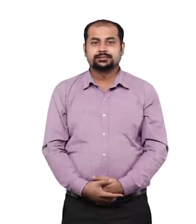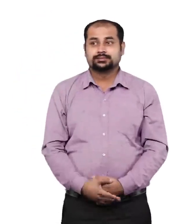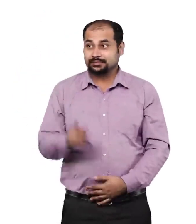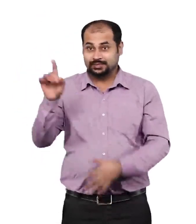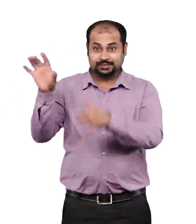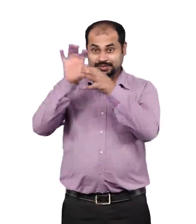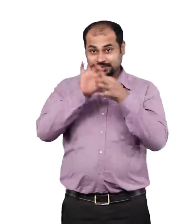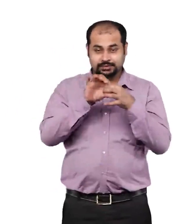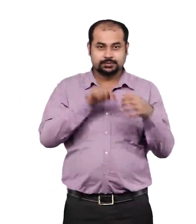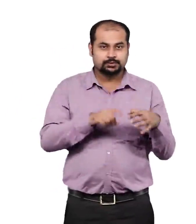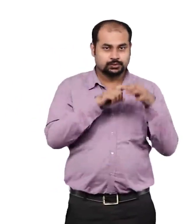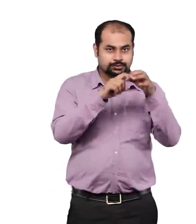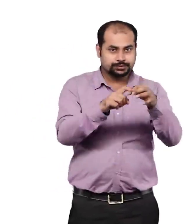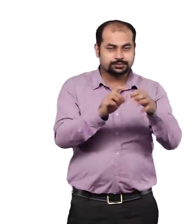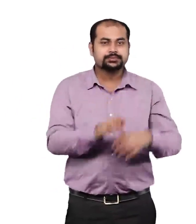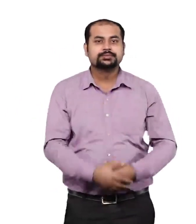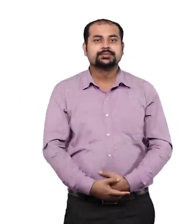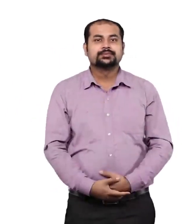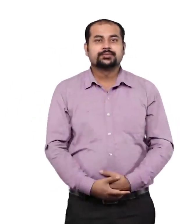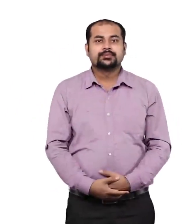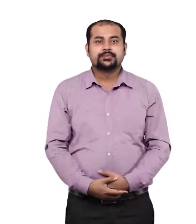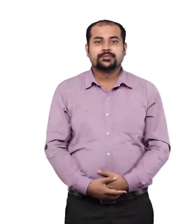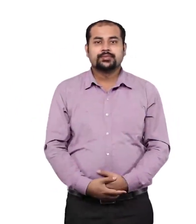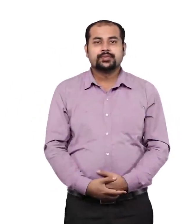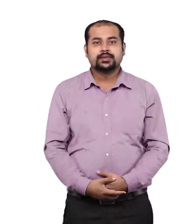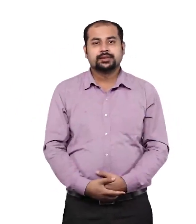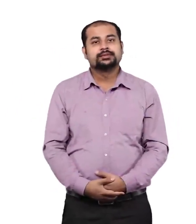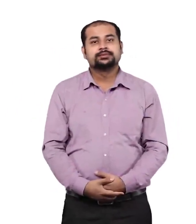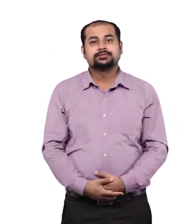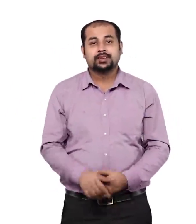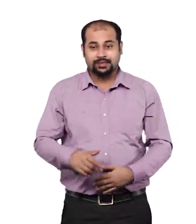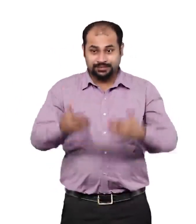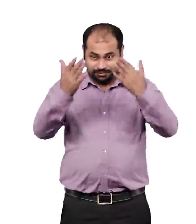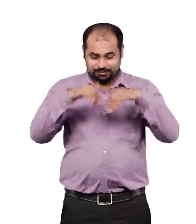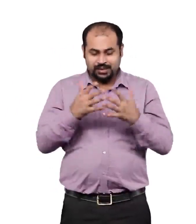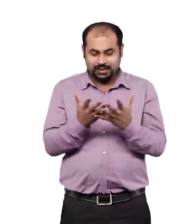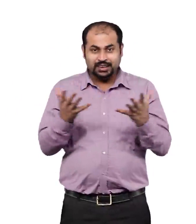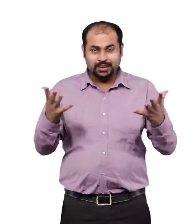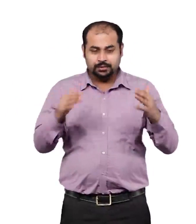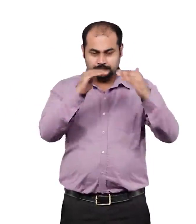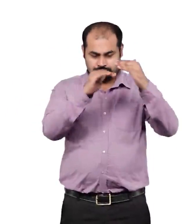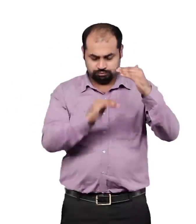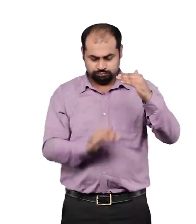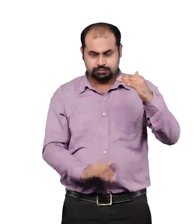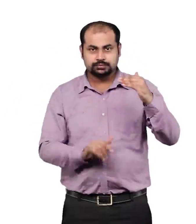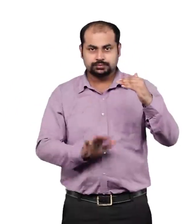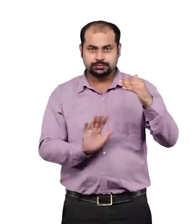At the left-hand side, there is a question that reads, "Guess the length of the things shown